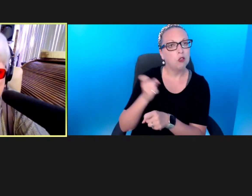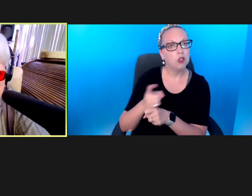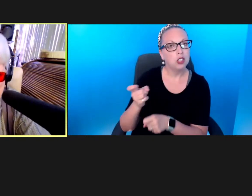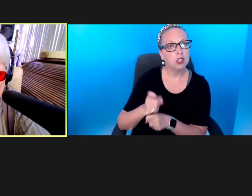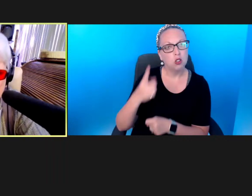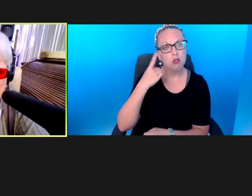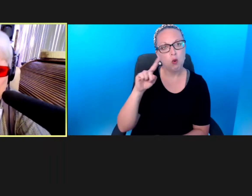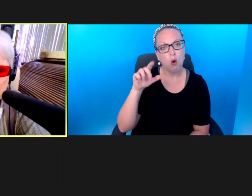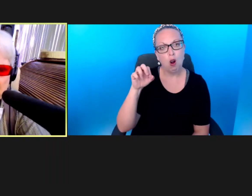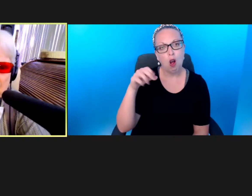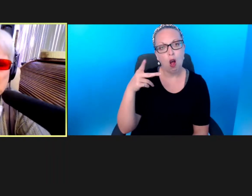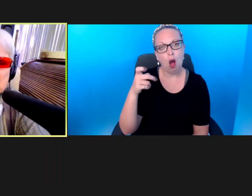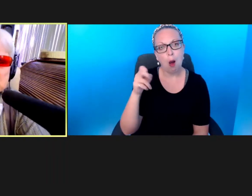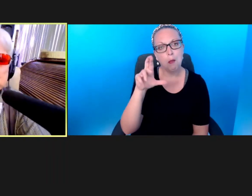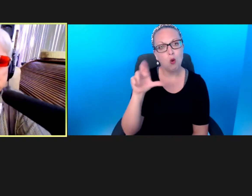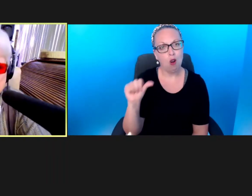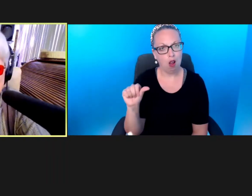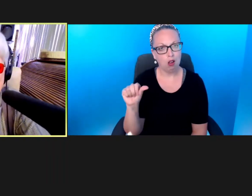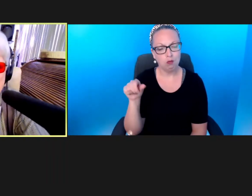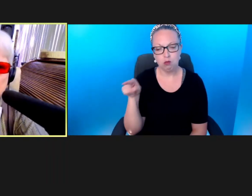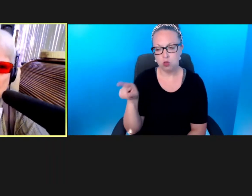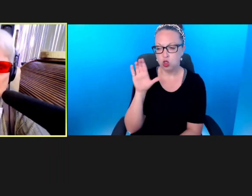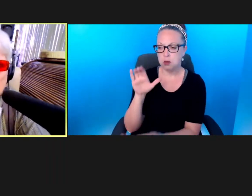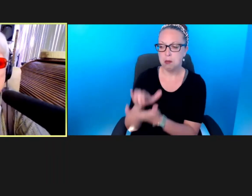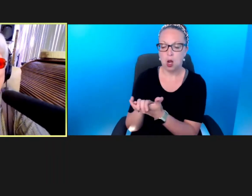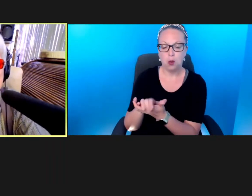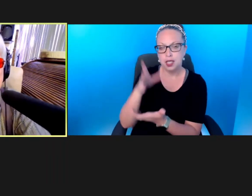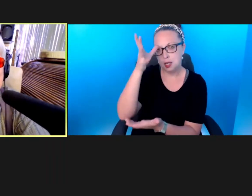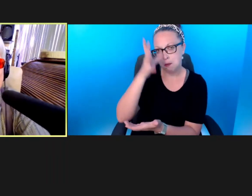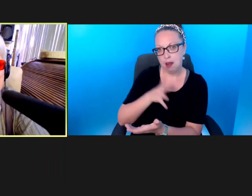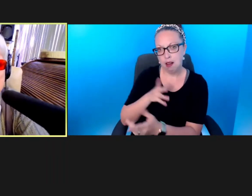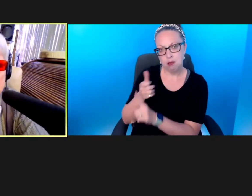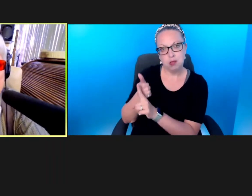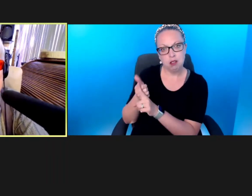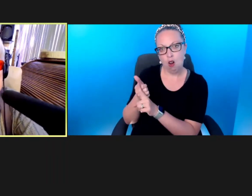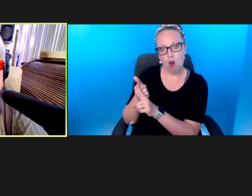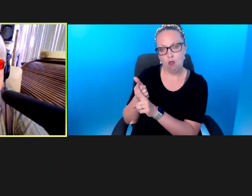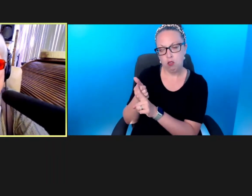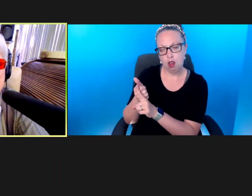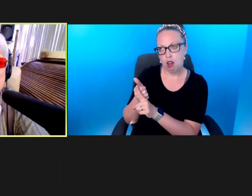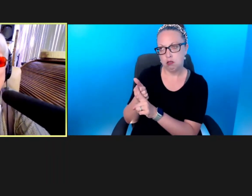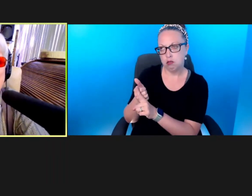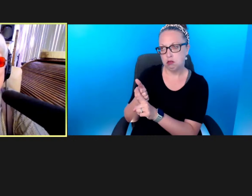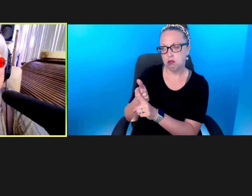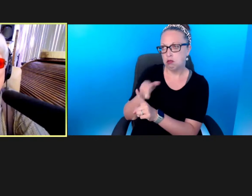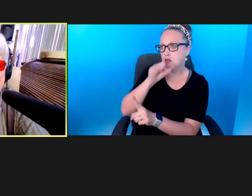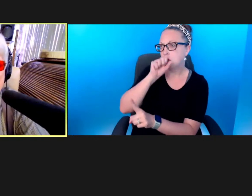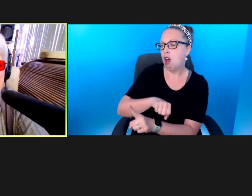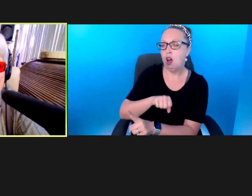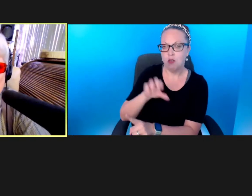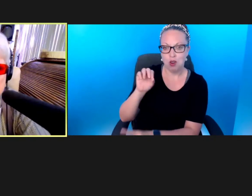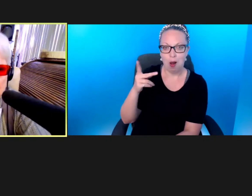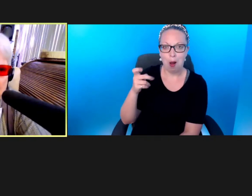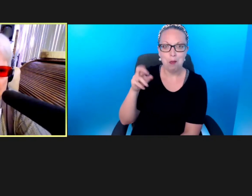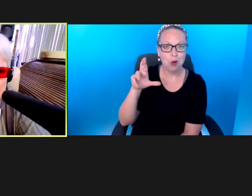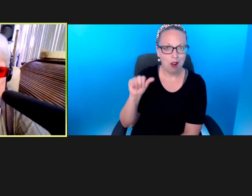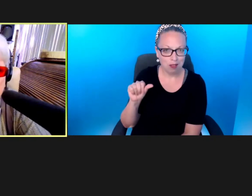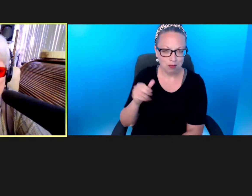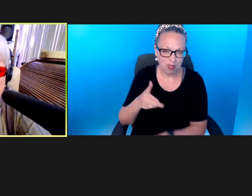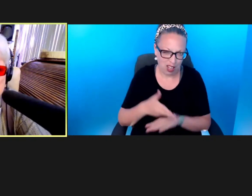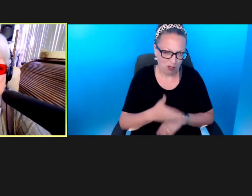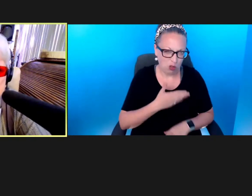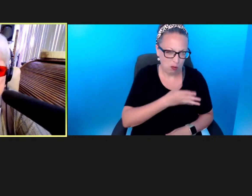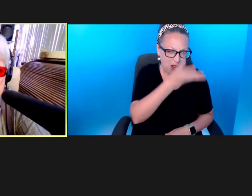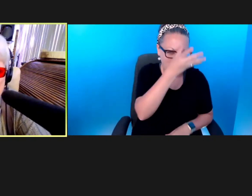season. She had married a man that loved opera after my father's death, and he could afford to go on